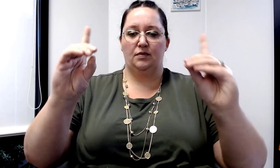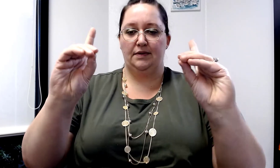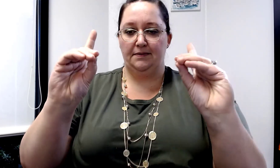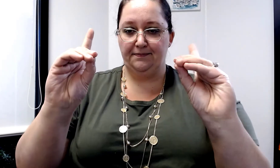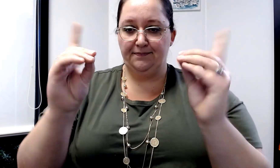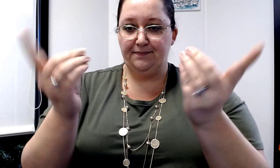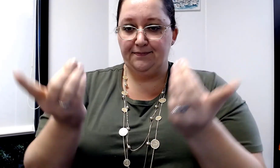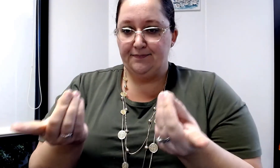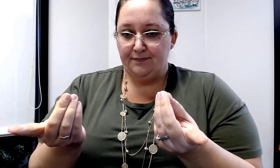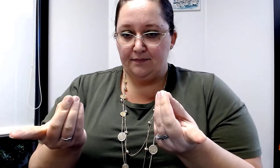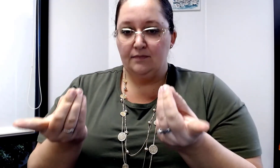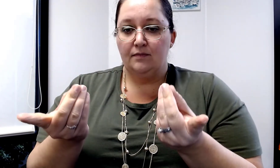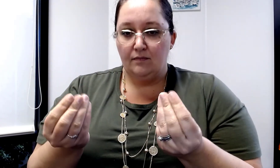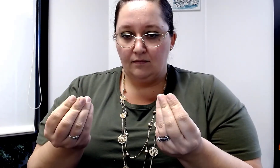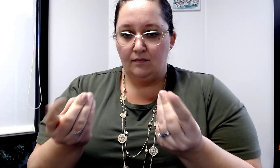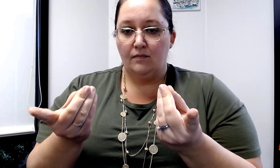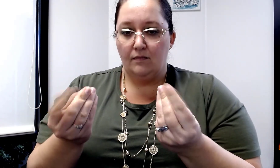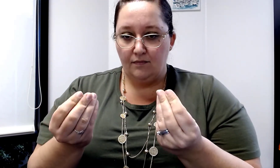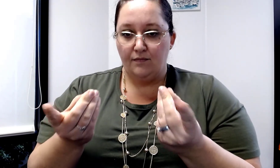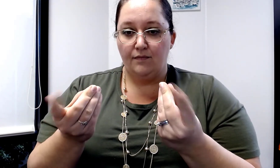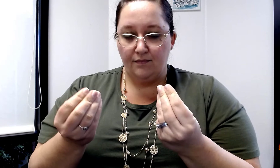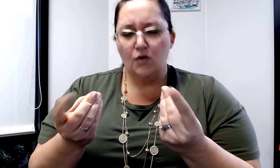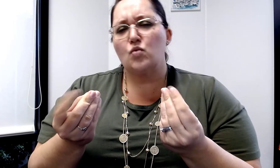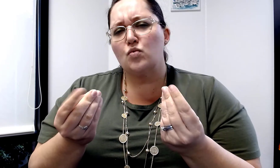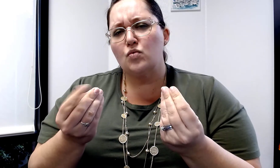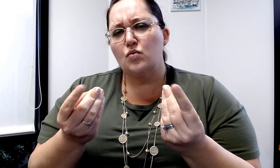and you're going D-O, D-O. Do, do, do, do, do.